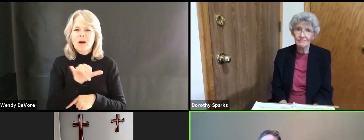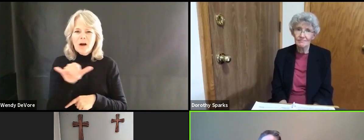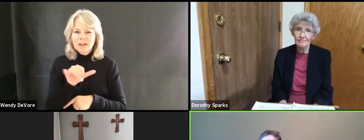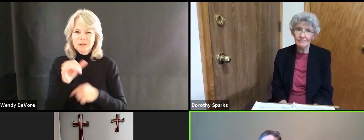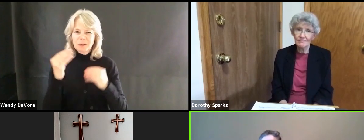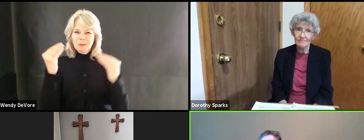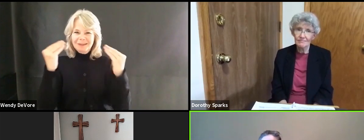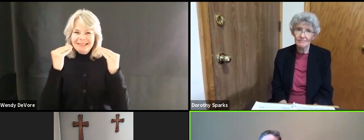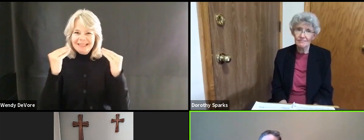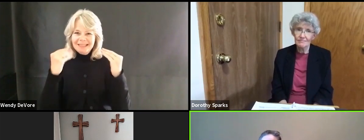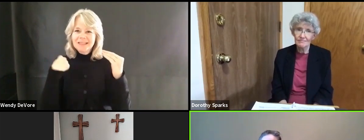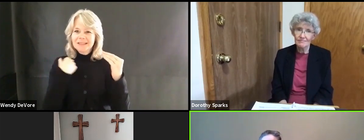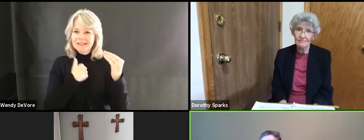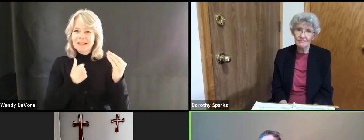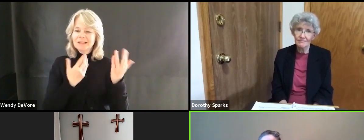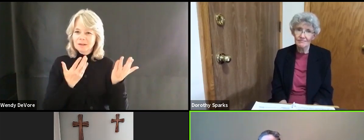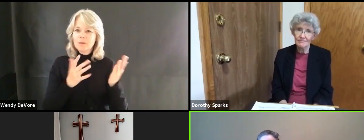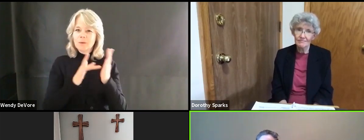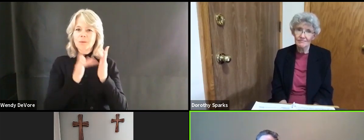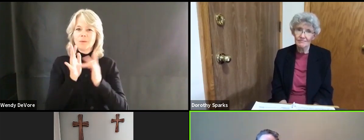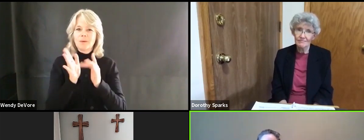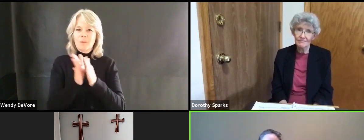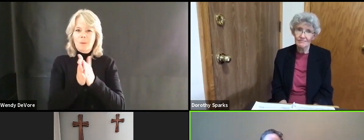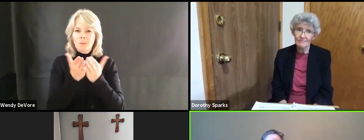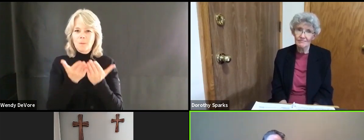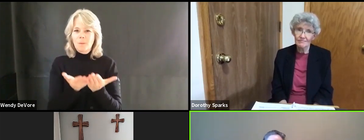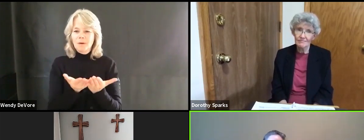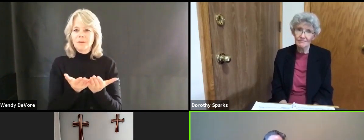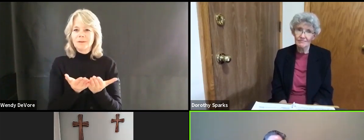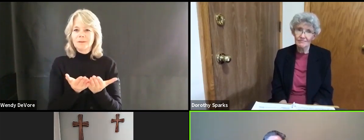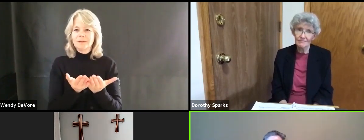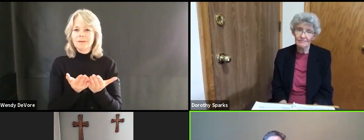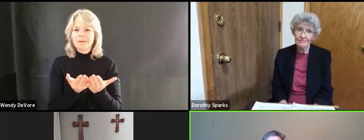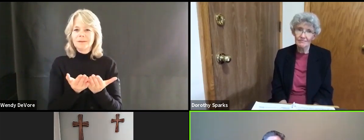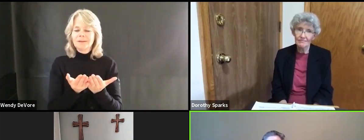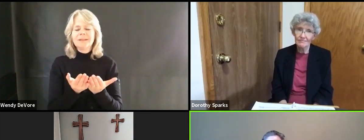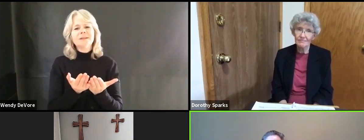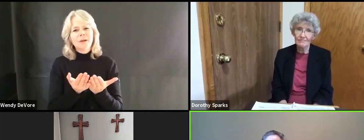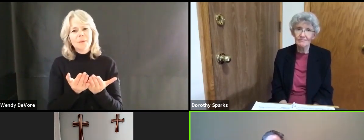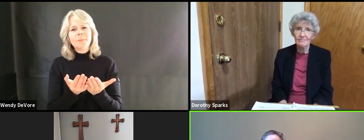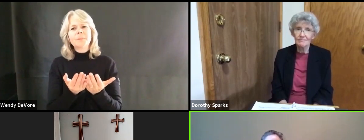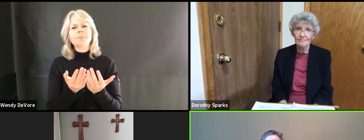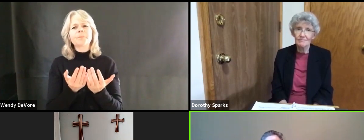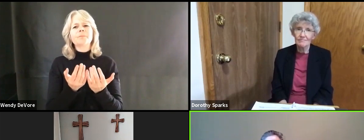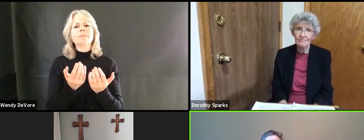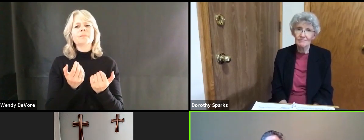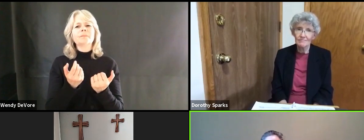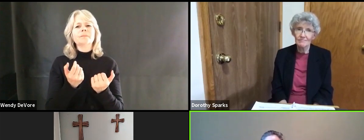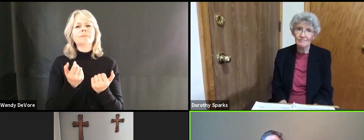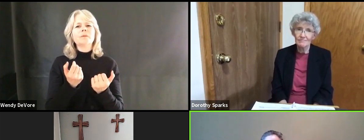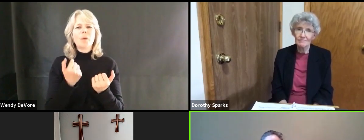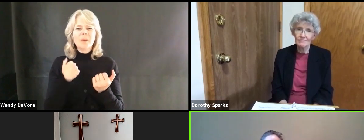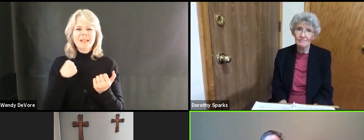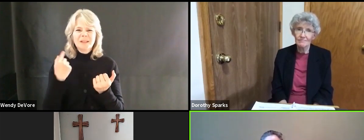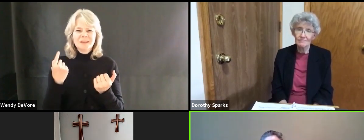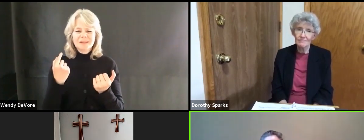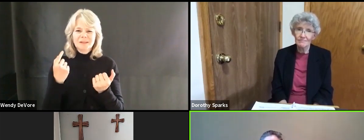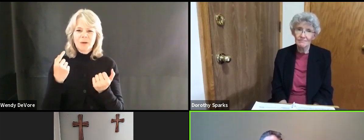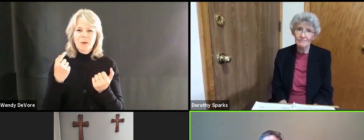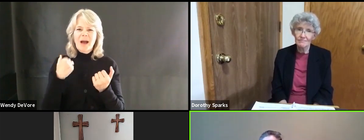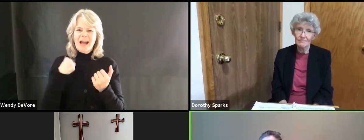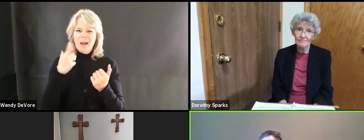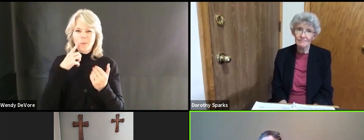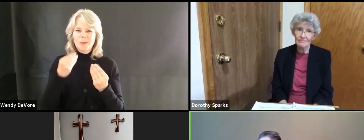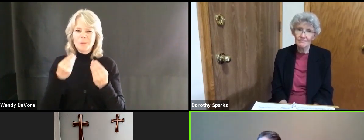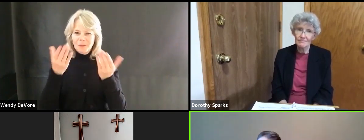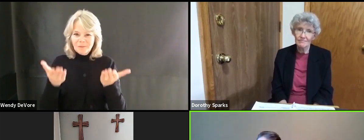us through the Word. And it's always helpful to get a little bit of context about the Word